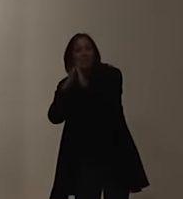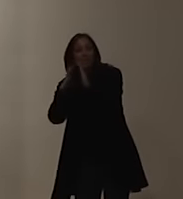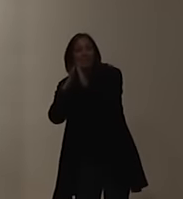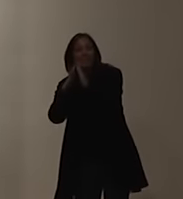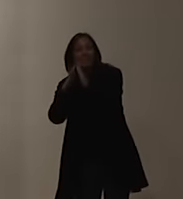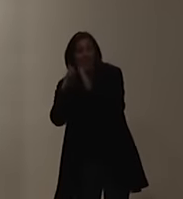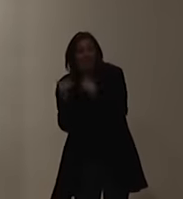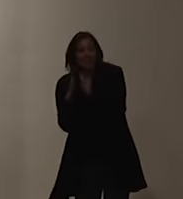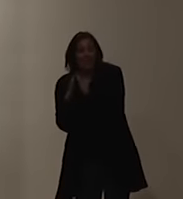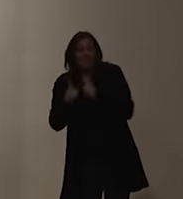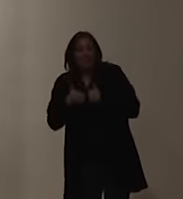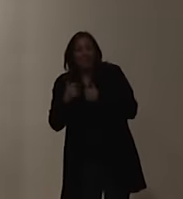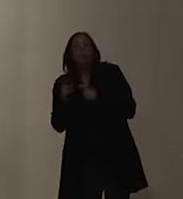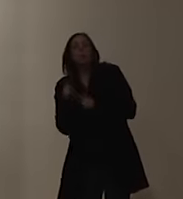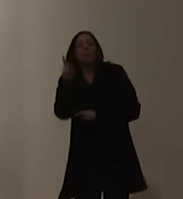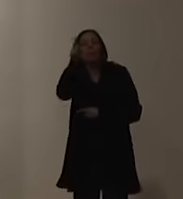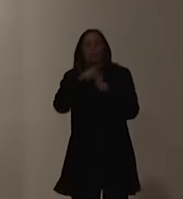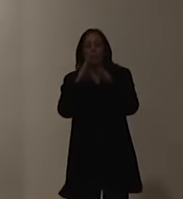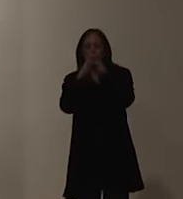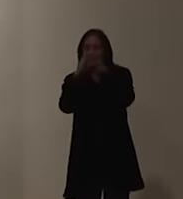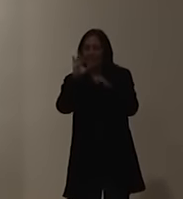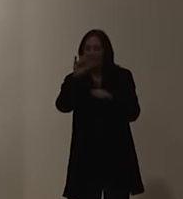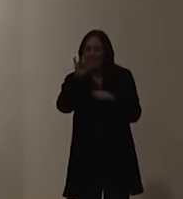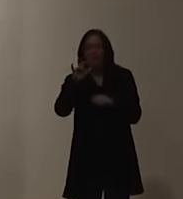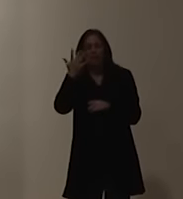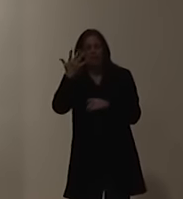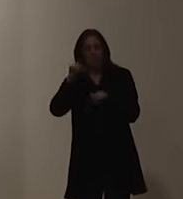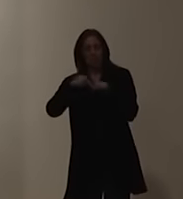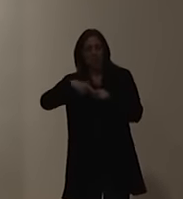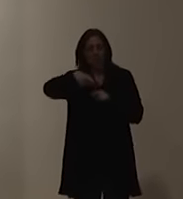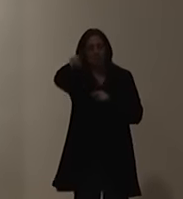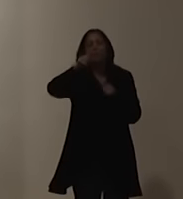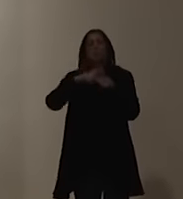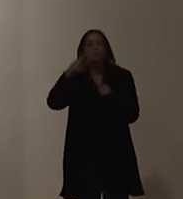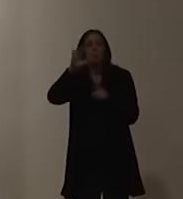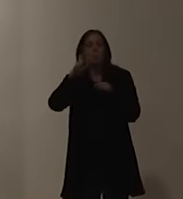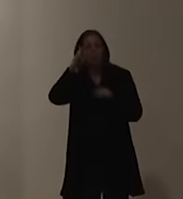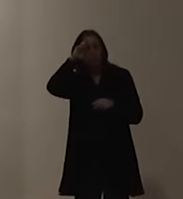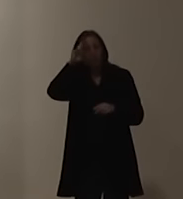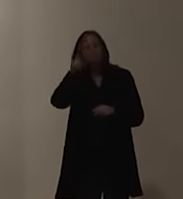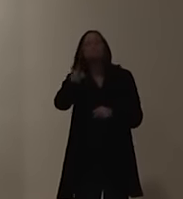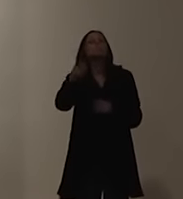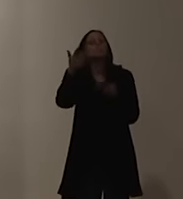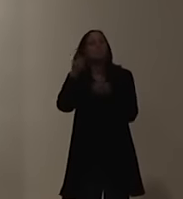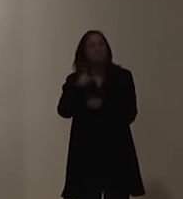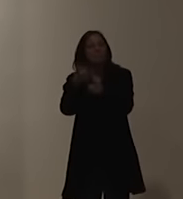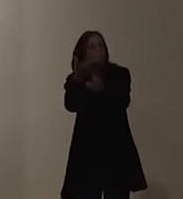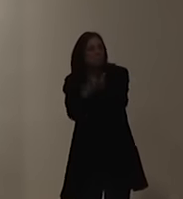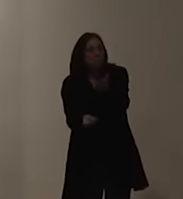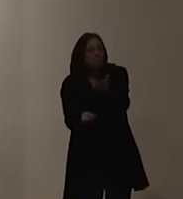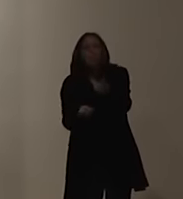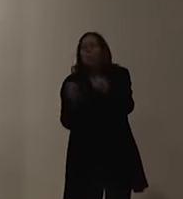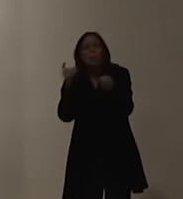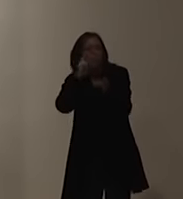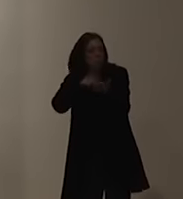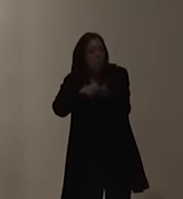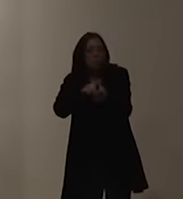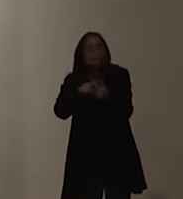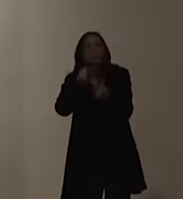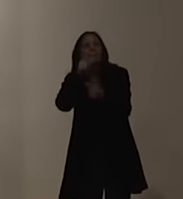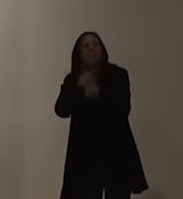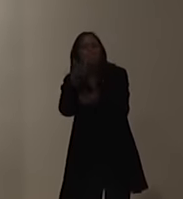of Gwekadu, to the public hospital. No one notices when he dies, except his family, then his sister, then his mother, then his